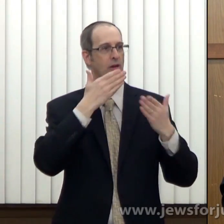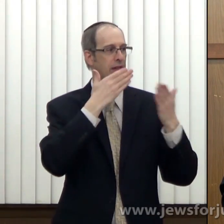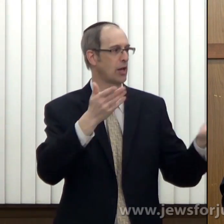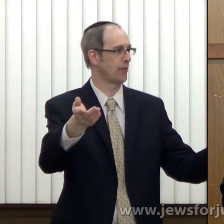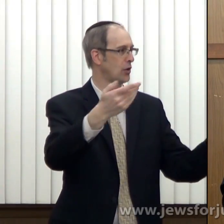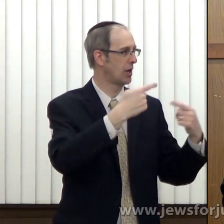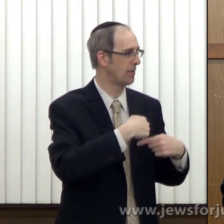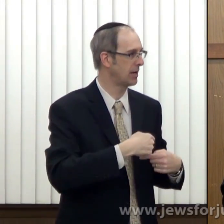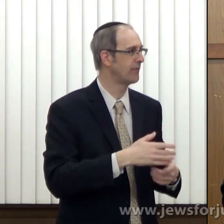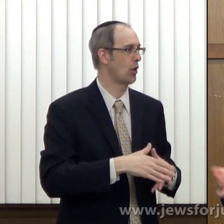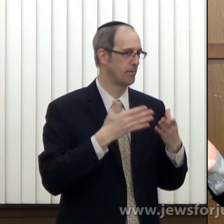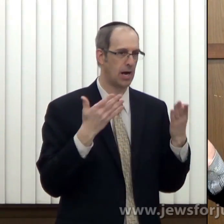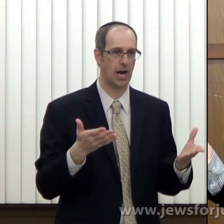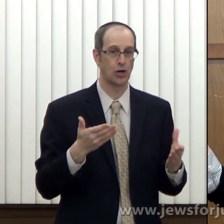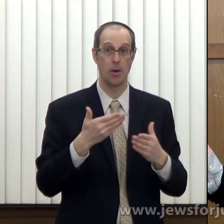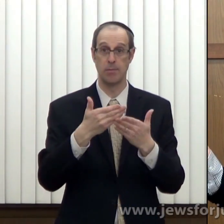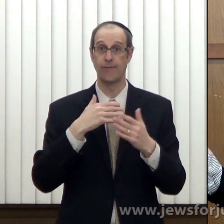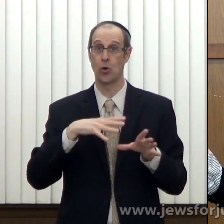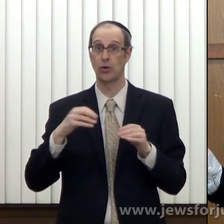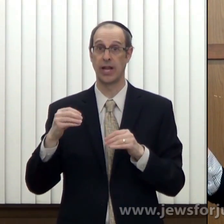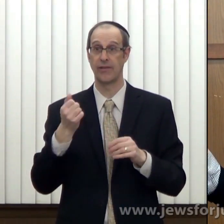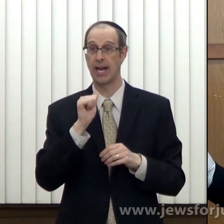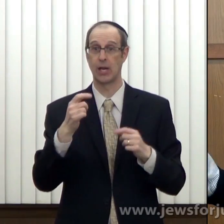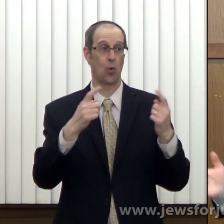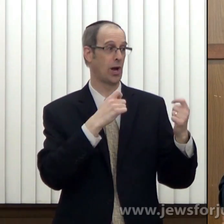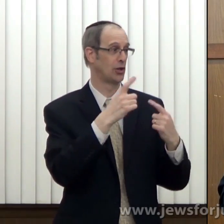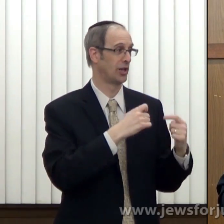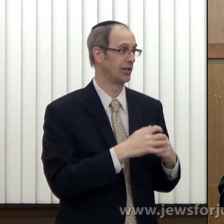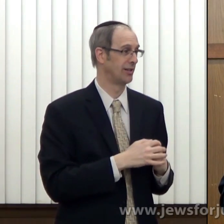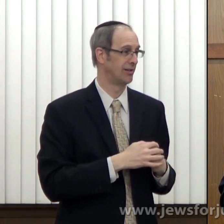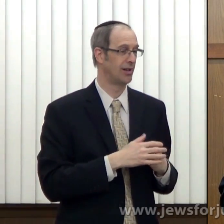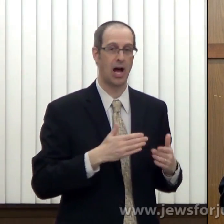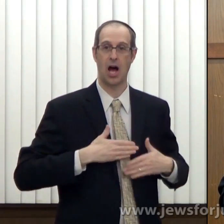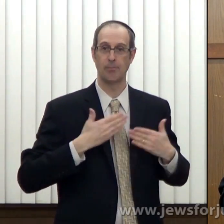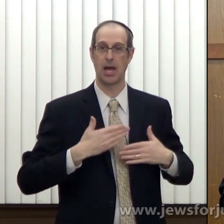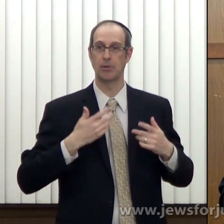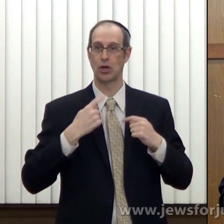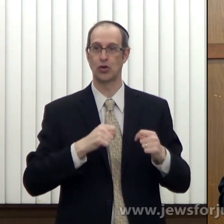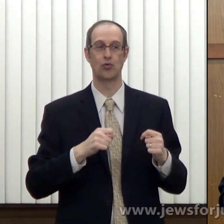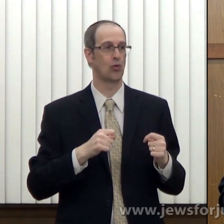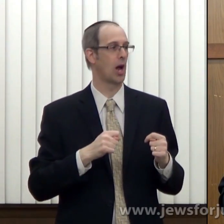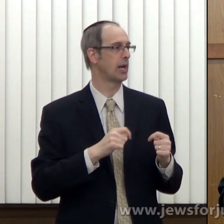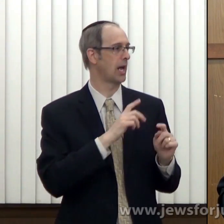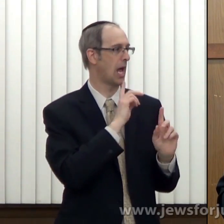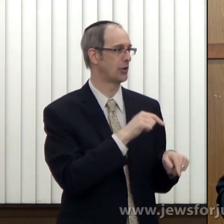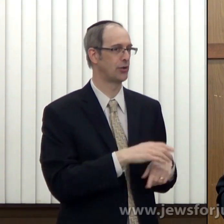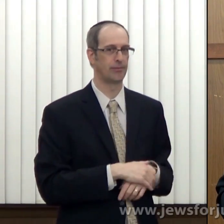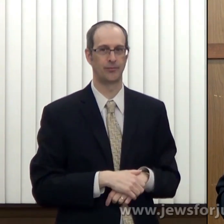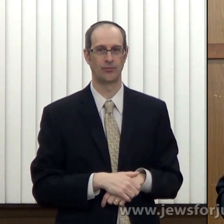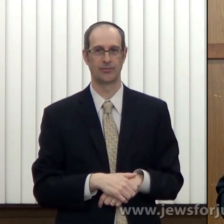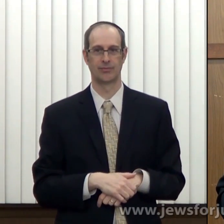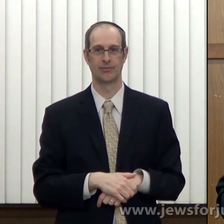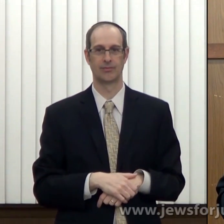much. And before you leave, if there are any questions, I'll be happy to try and answer any questions.